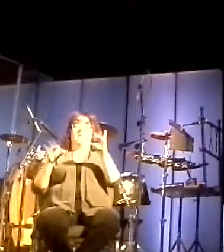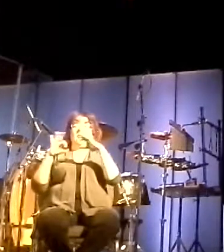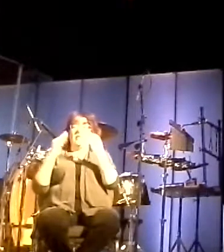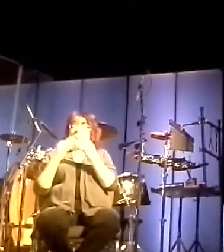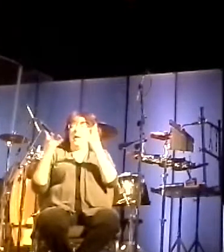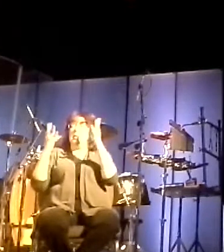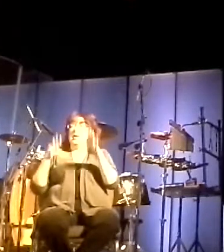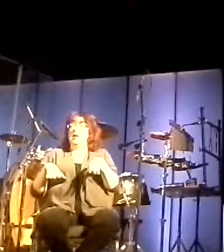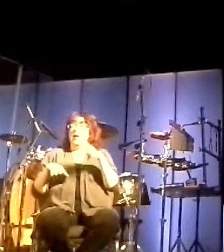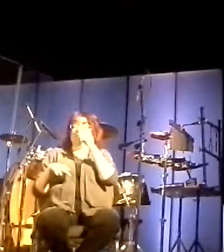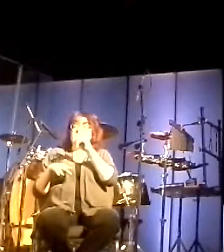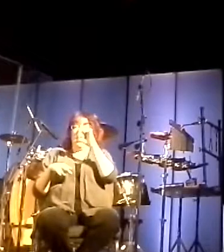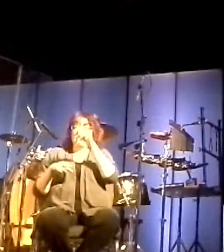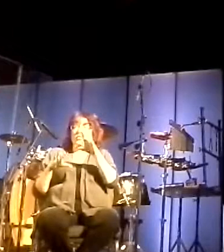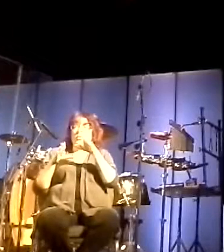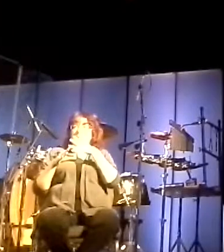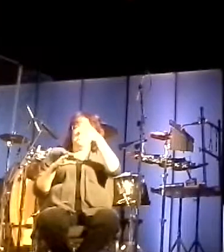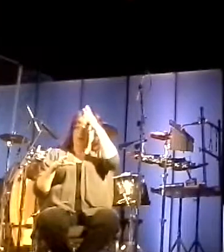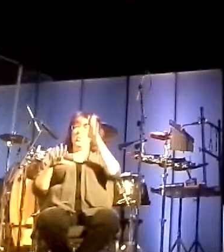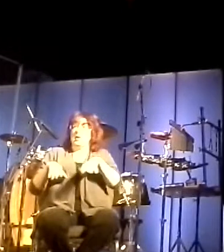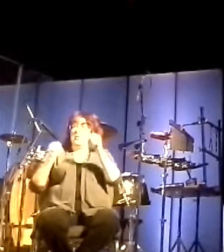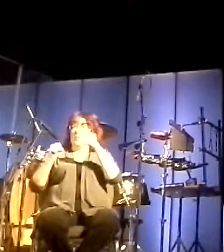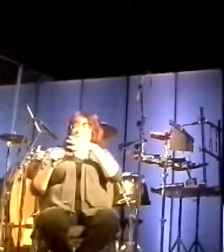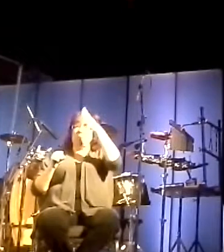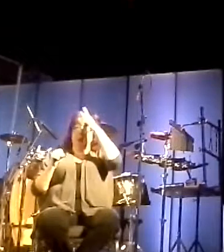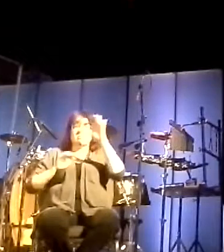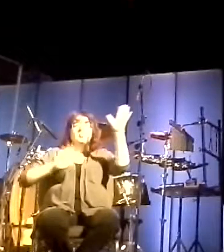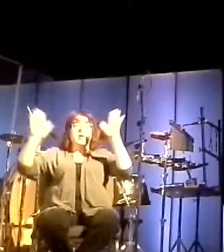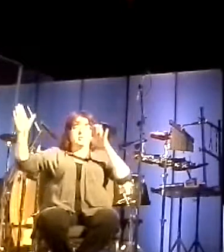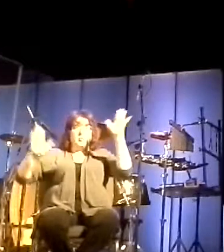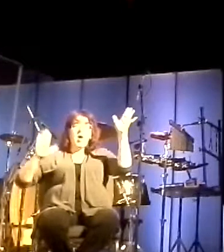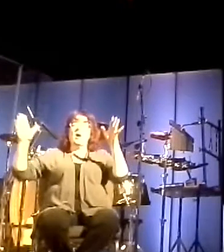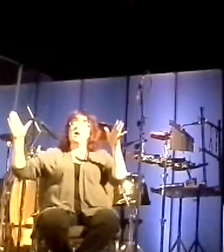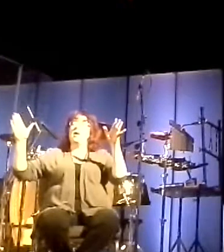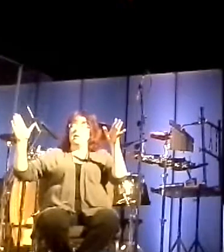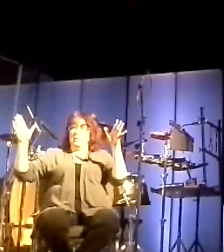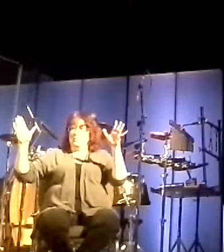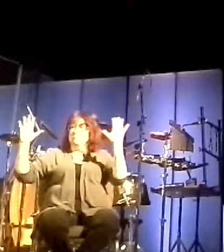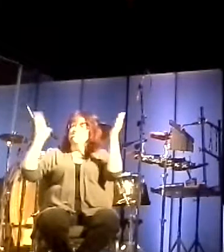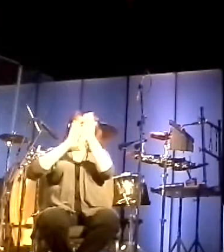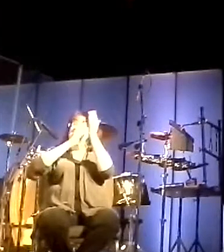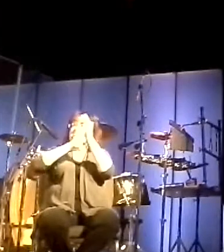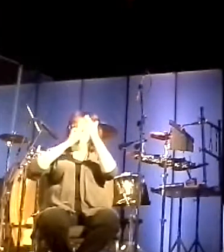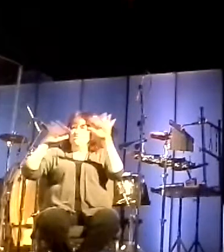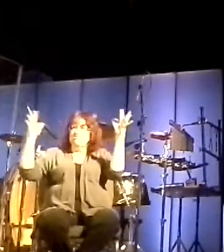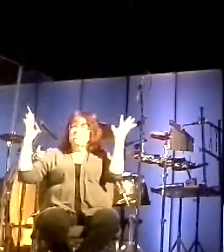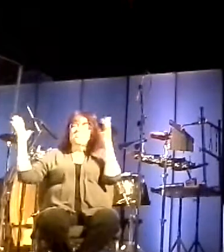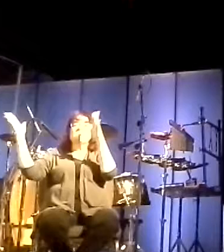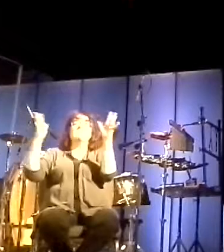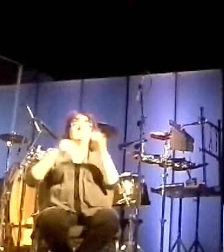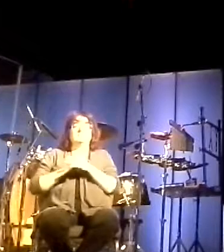you are adoptive or foster parents? Would you raise your hands today? Look at them around the room. Come on. Give them a good hand.